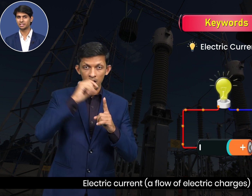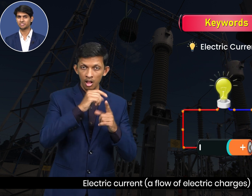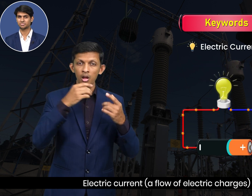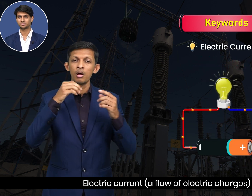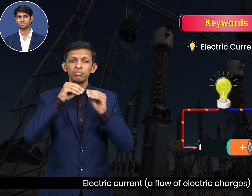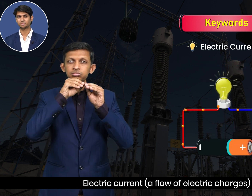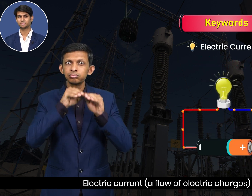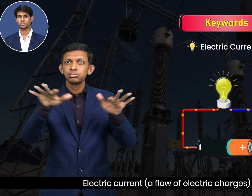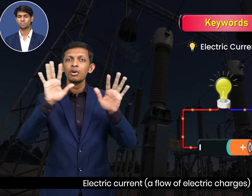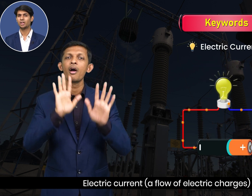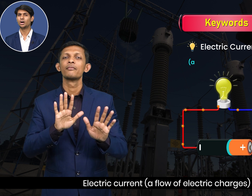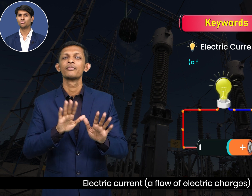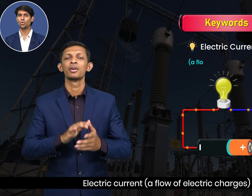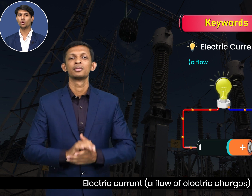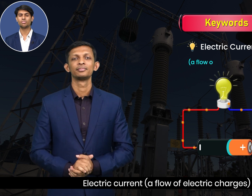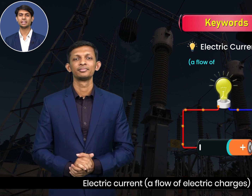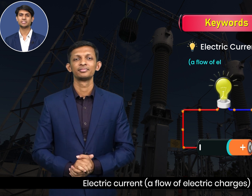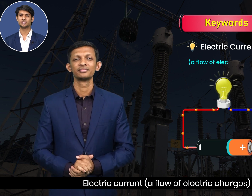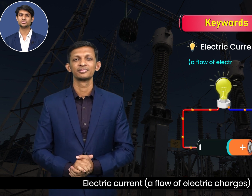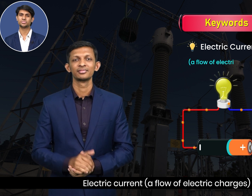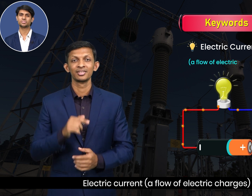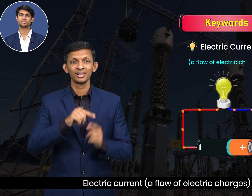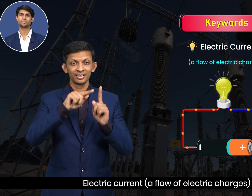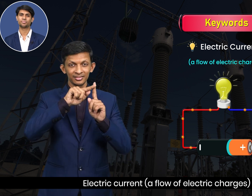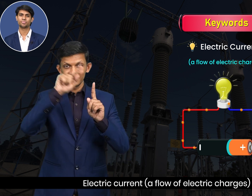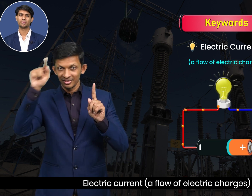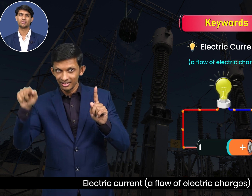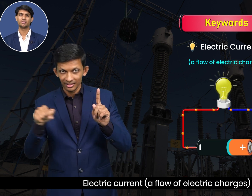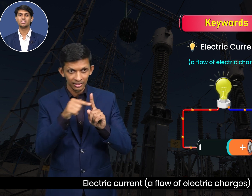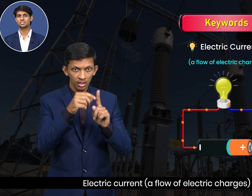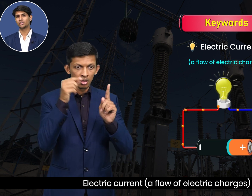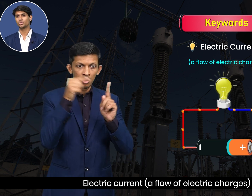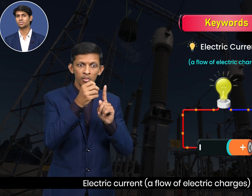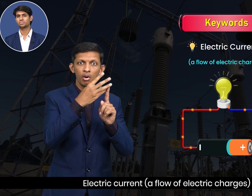electric current, a flow of electric charges,